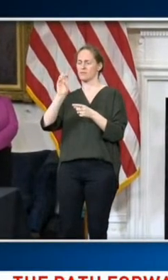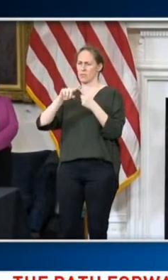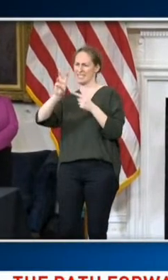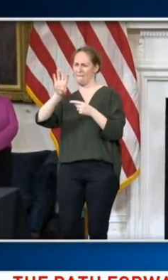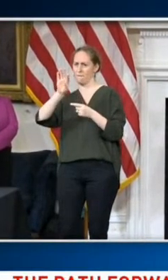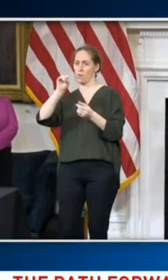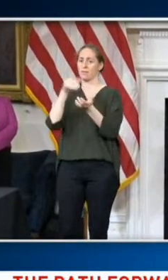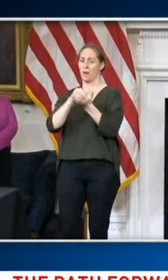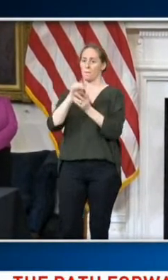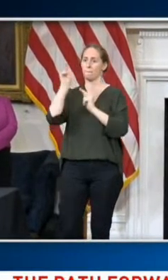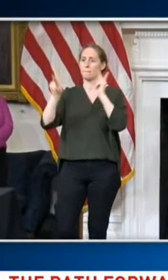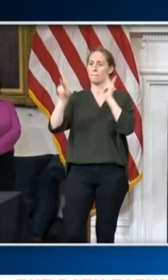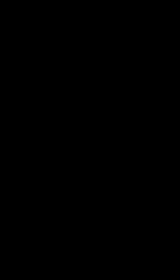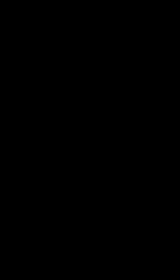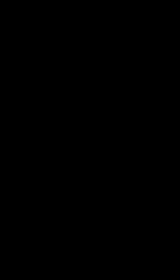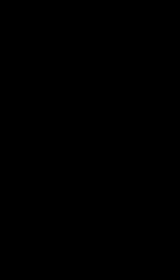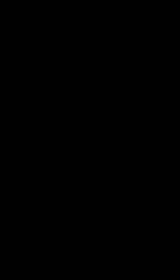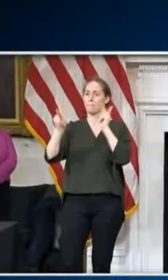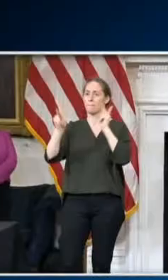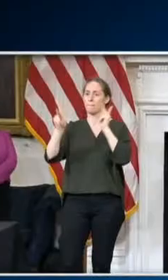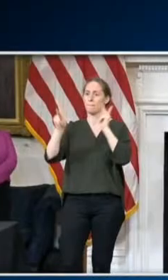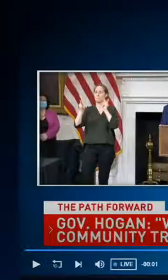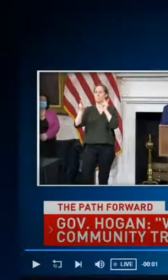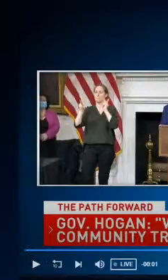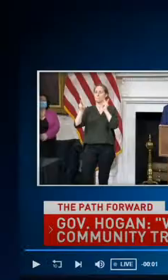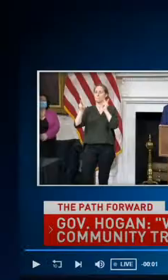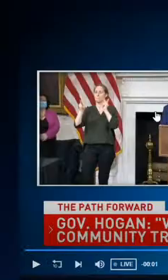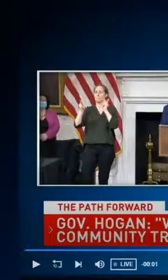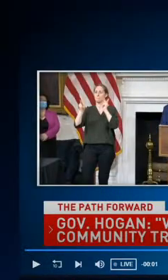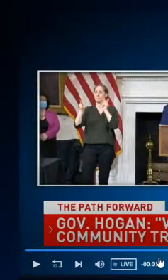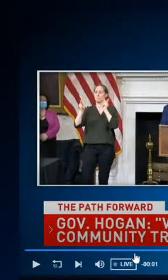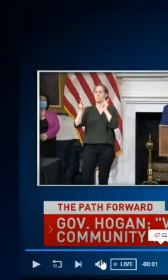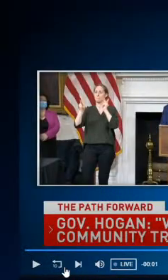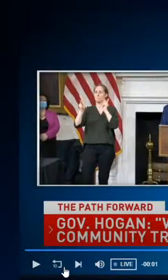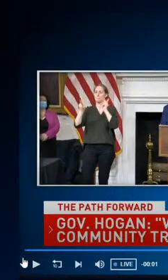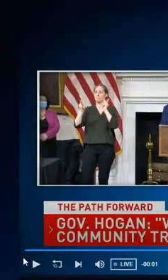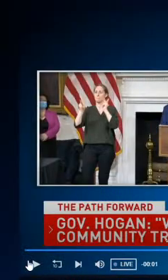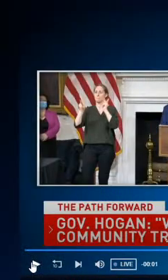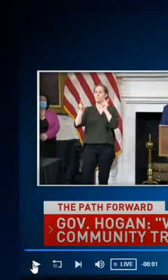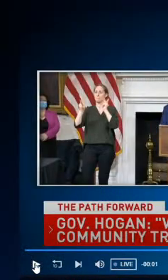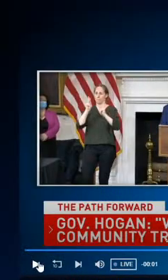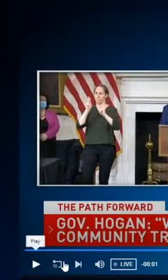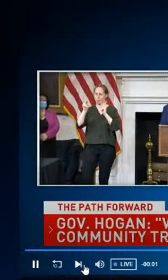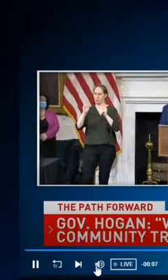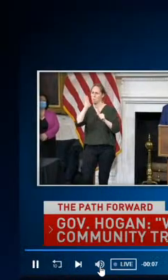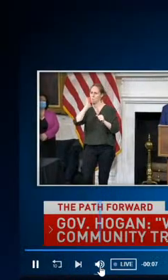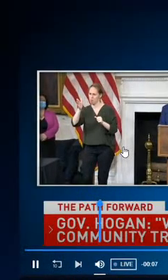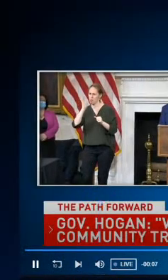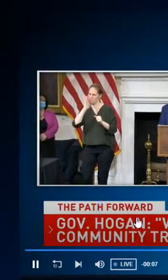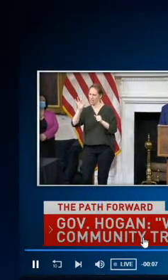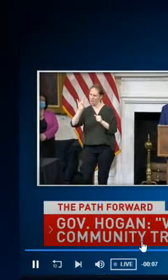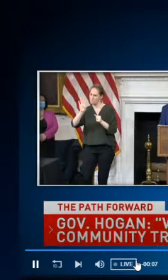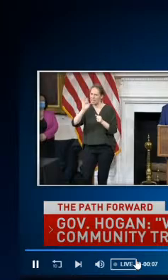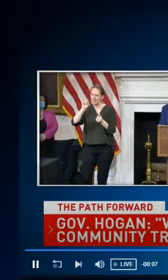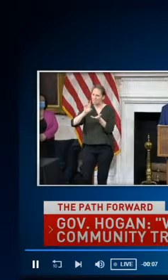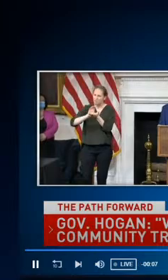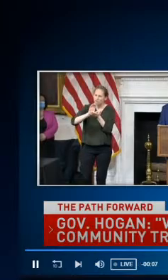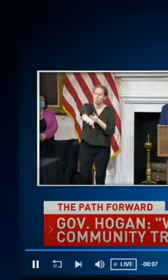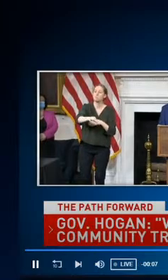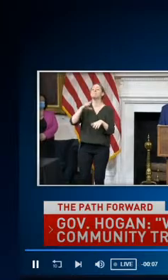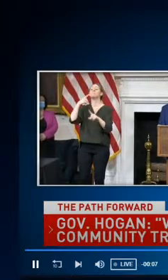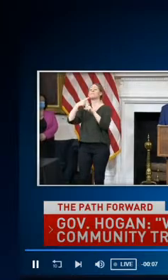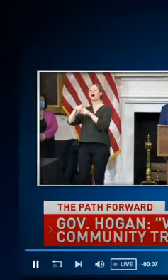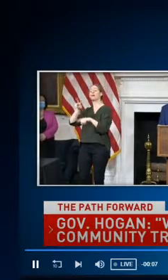again. I've previously been told provided that 250 Hogan's one is better. $50 million in funding